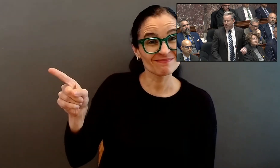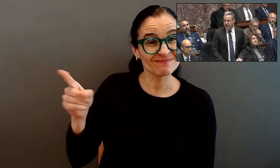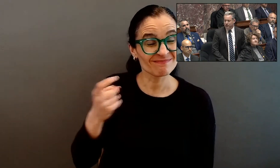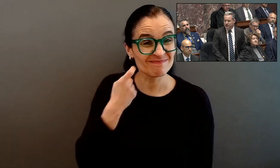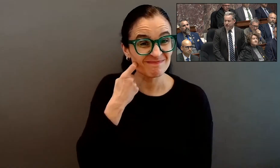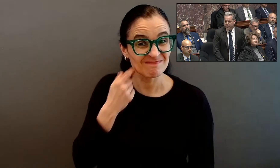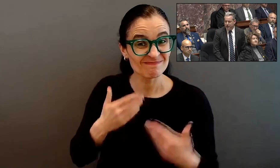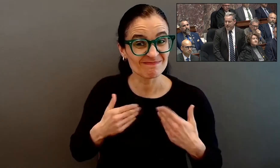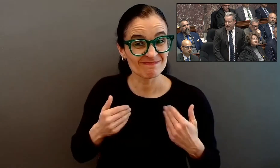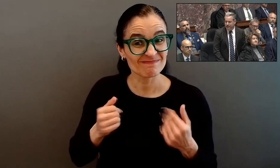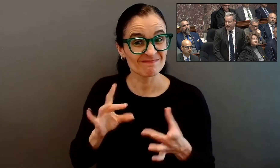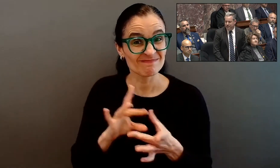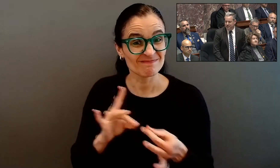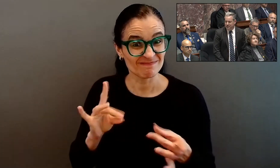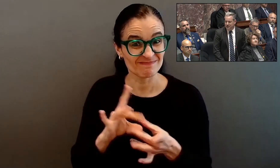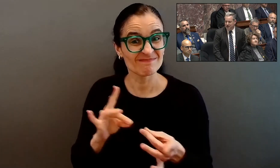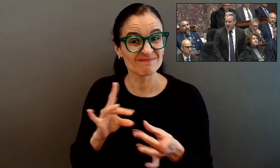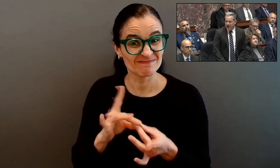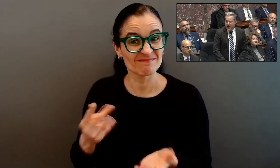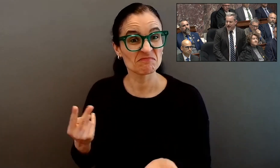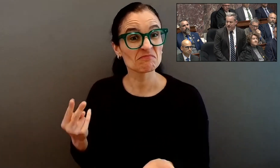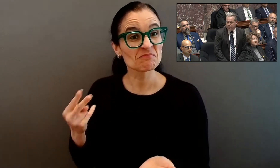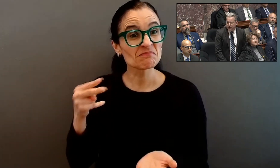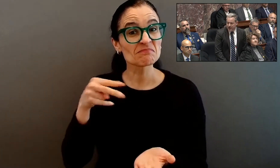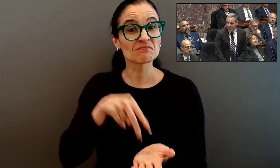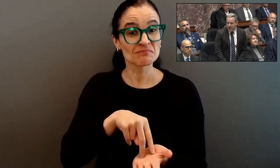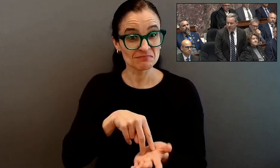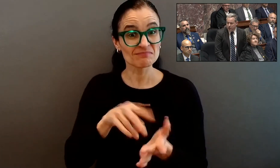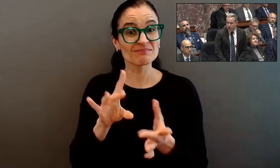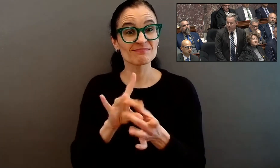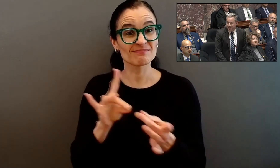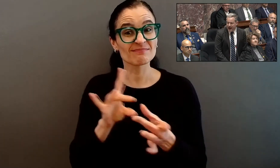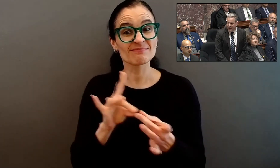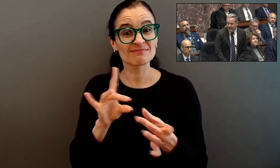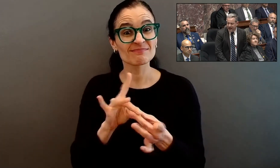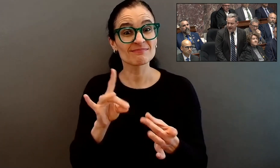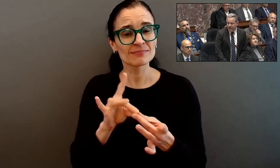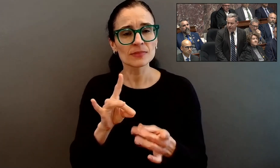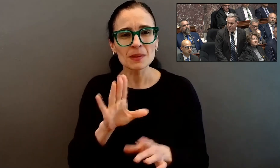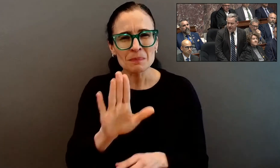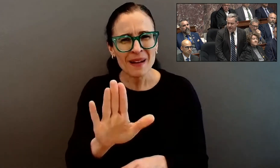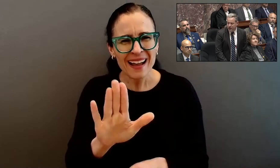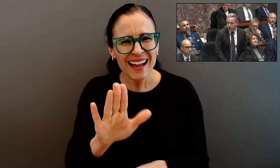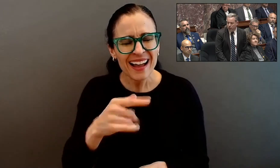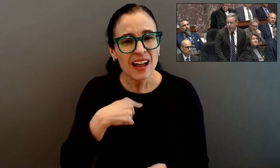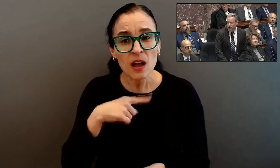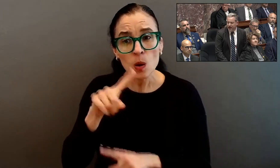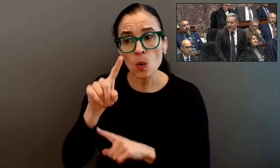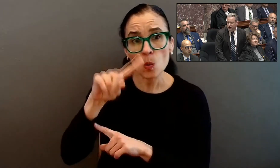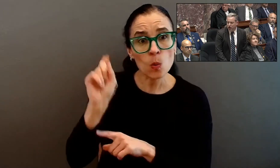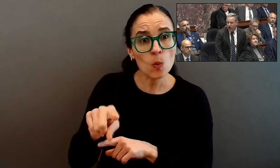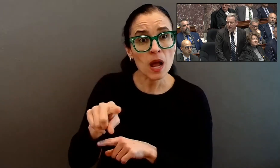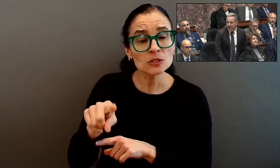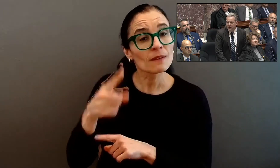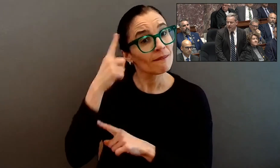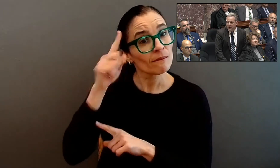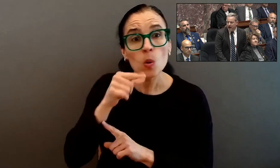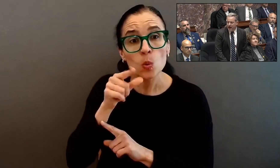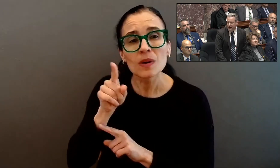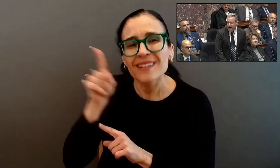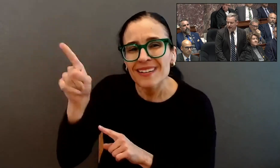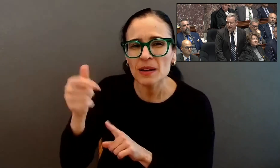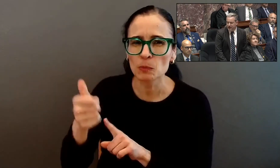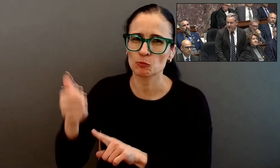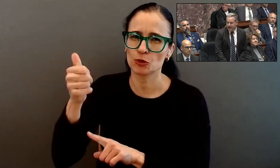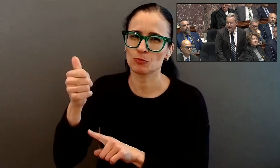the question was to the Premier. And as the Premier was the one that advocated for this individual to get the job